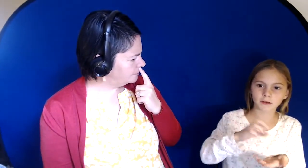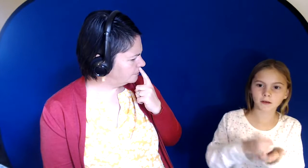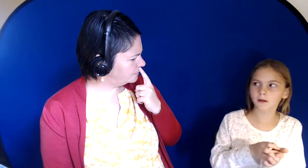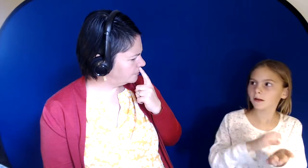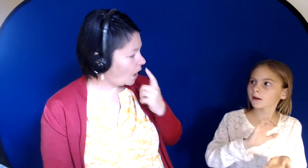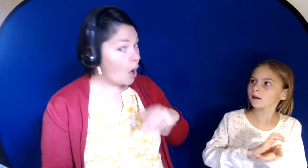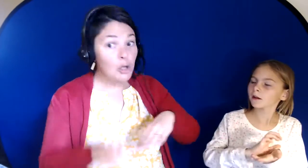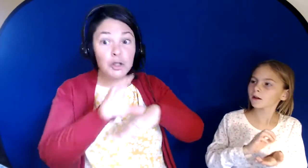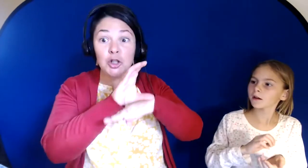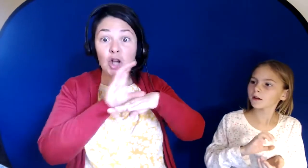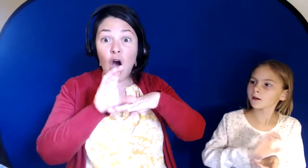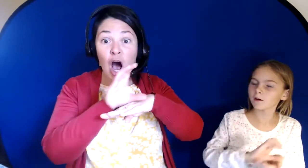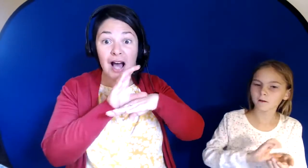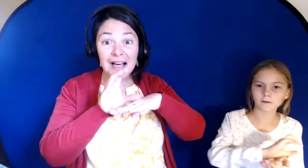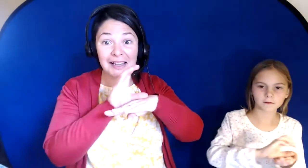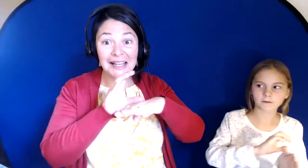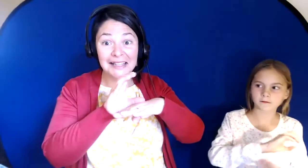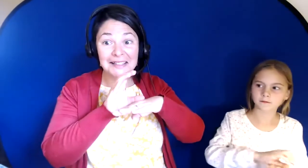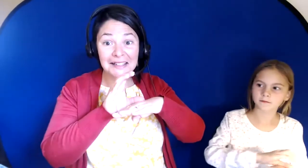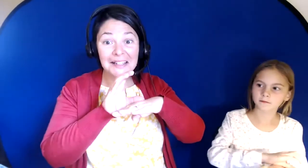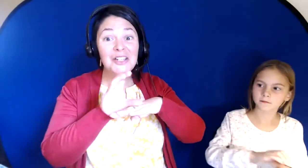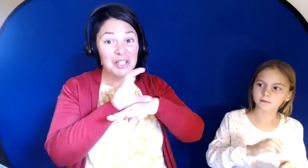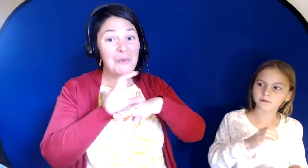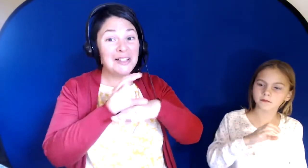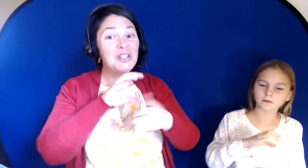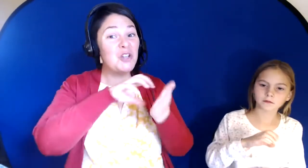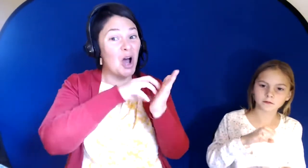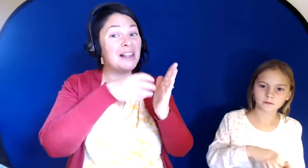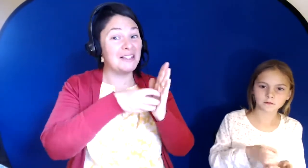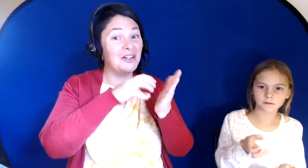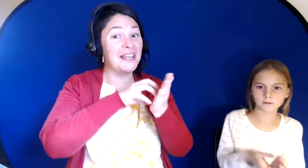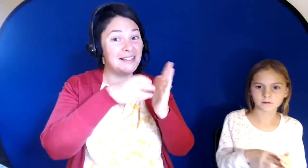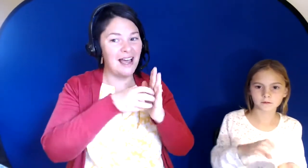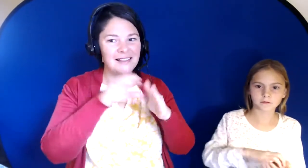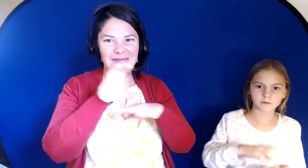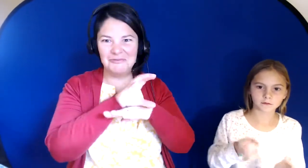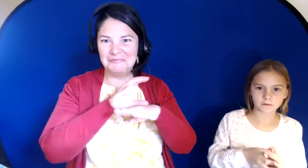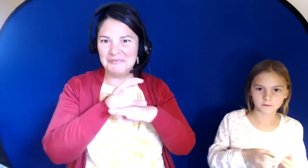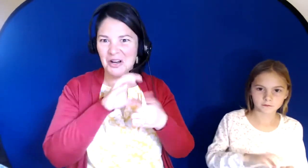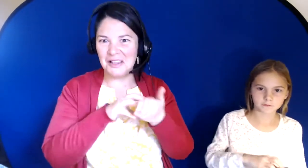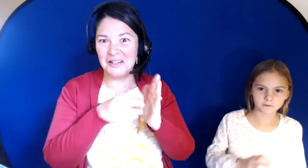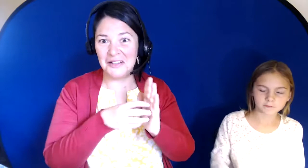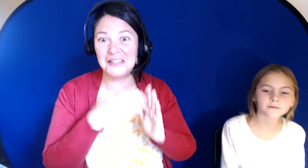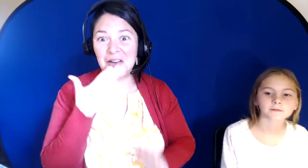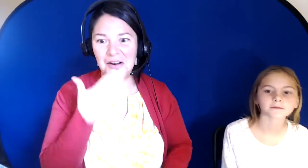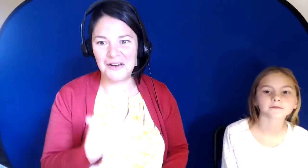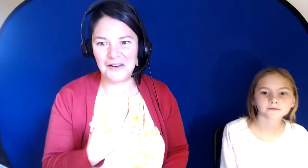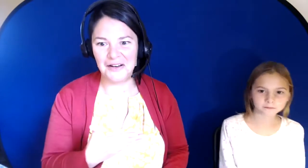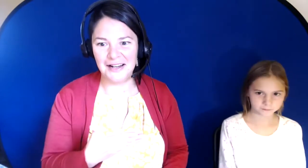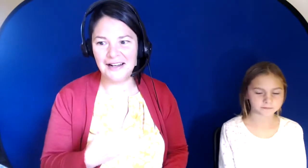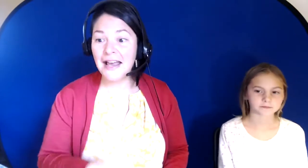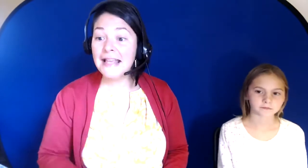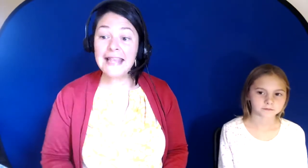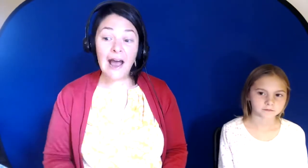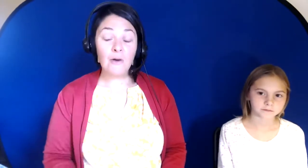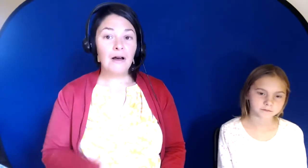Mm, chocolate. She wants chocolate cookies, guys. Chocolate cookies are good. Now,